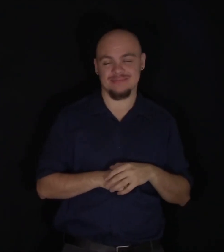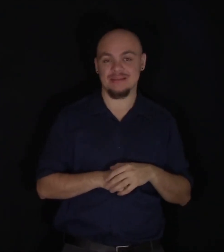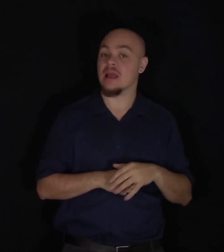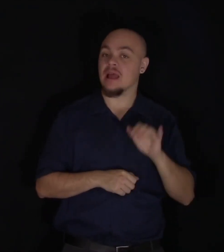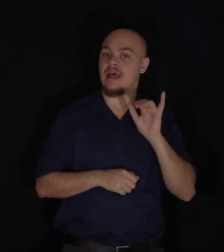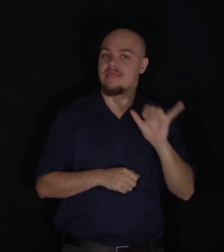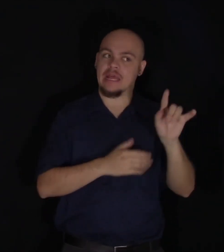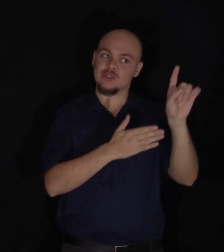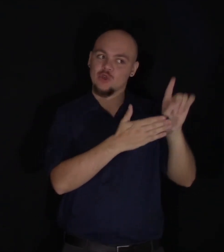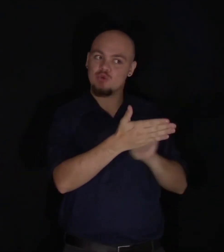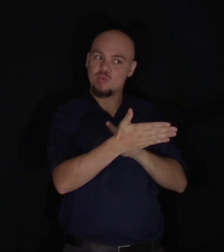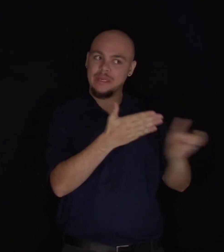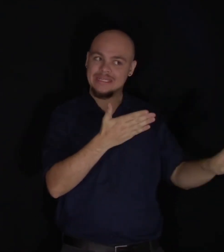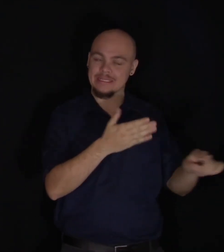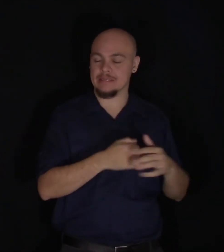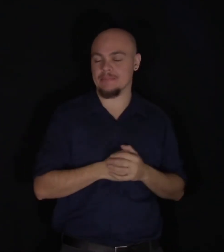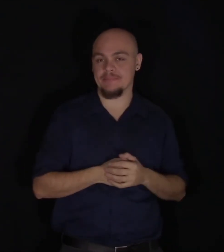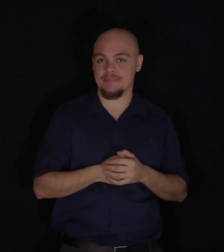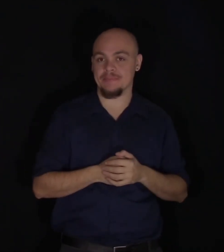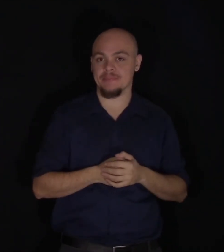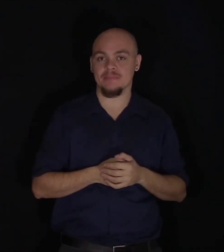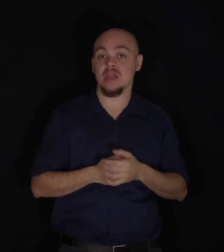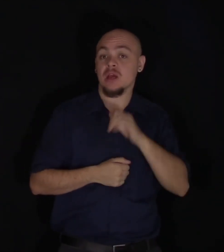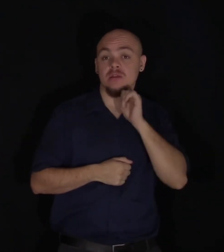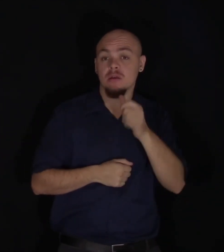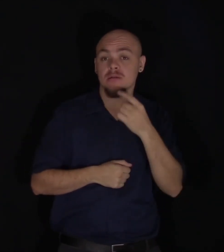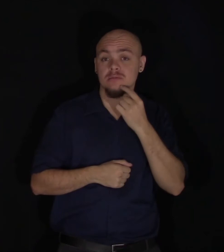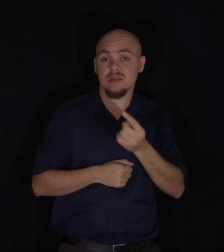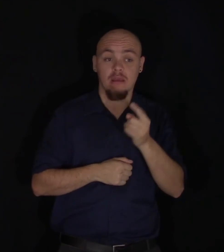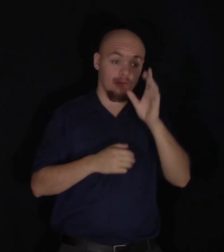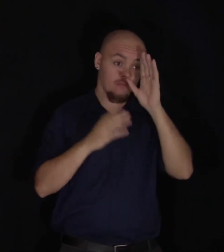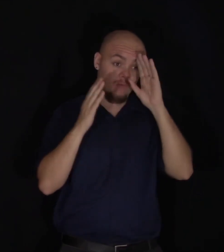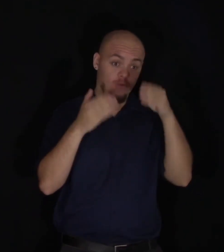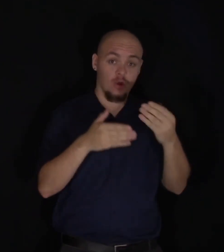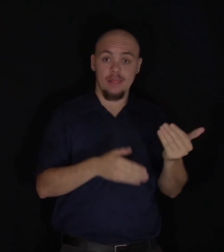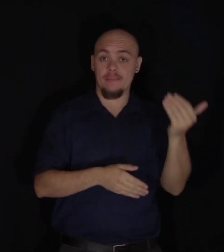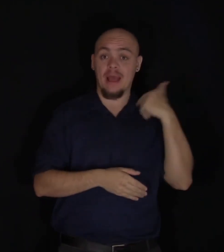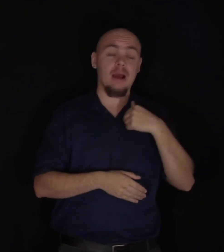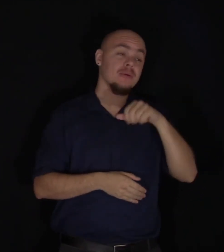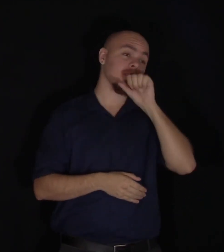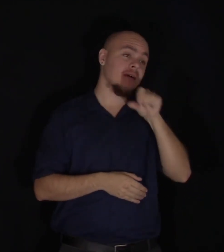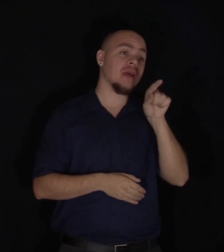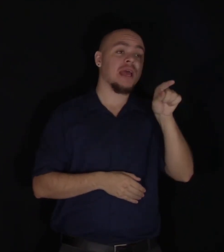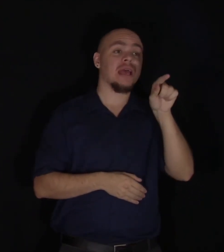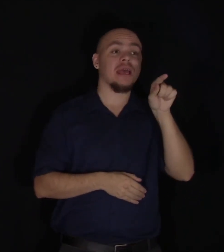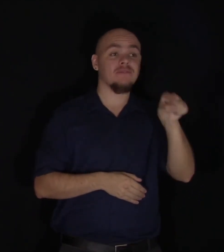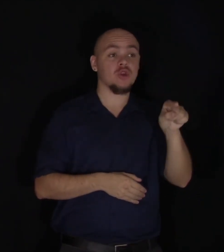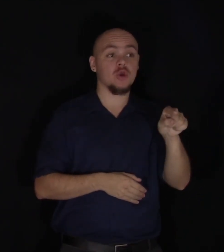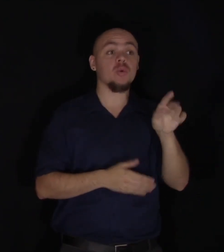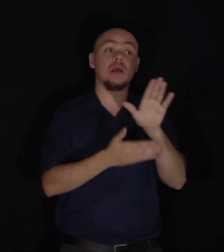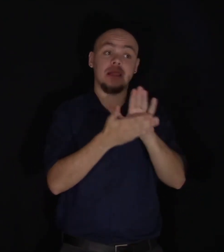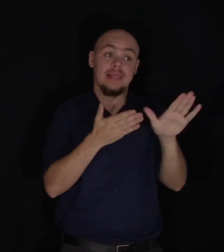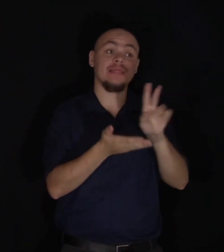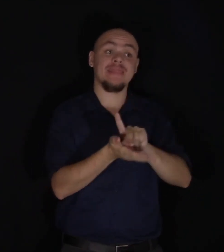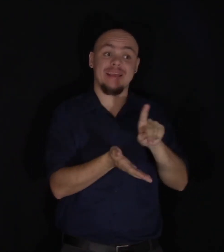That's criticism. And don't say things that focus on the past, like, I would love it if you had cleaned the kitchen